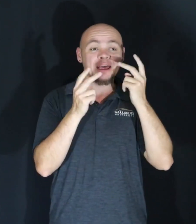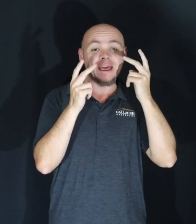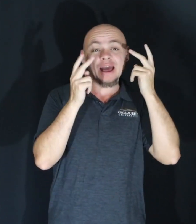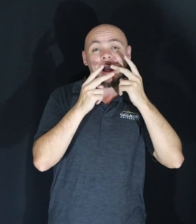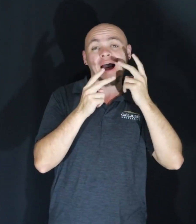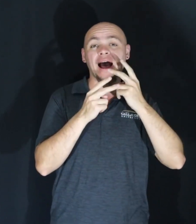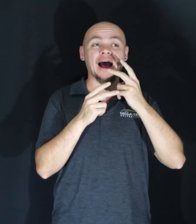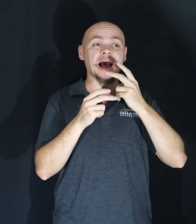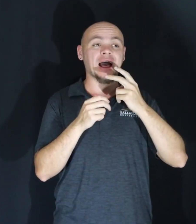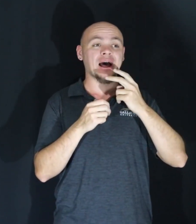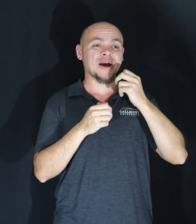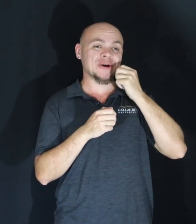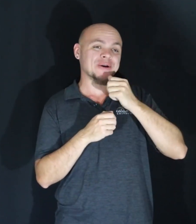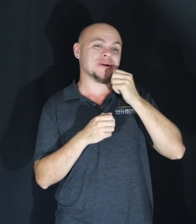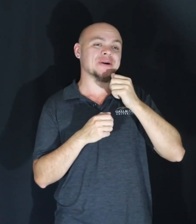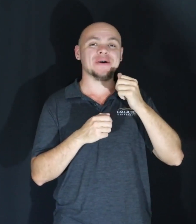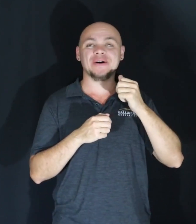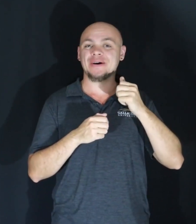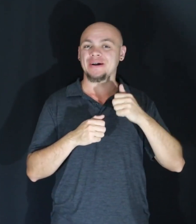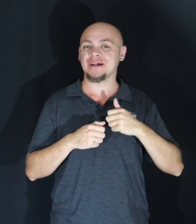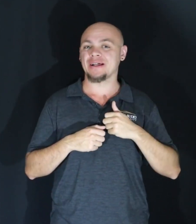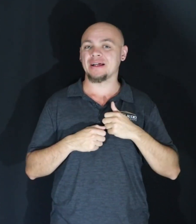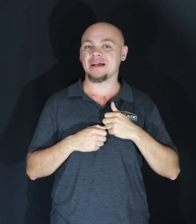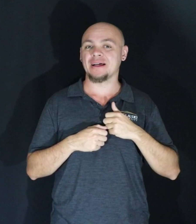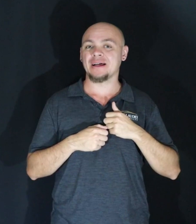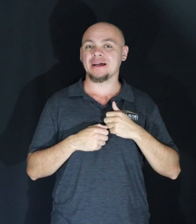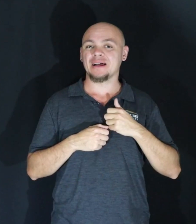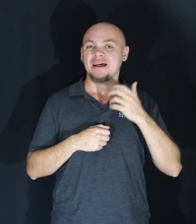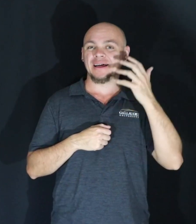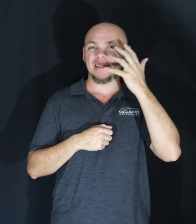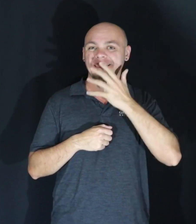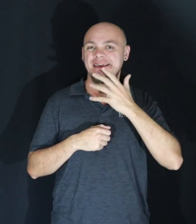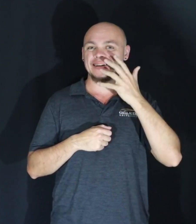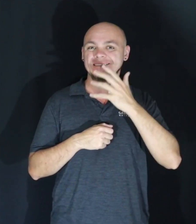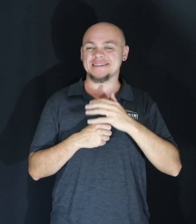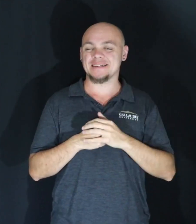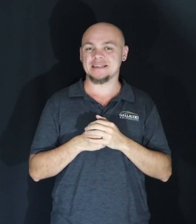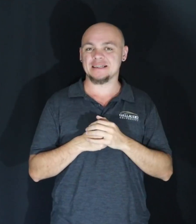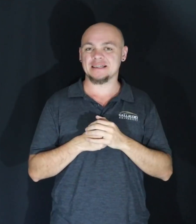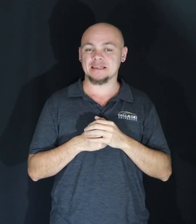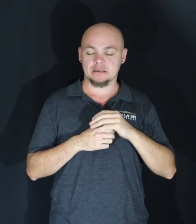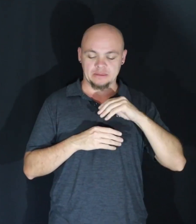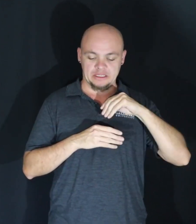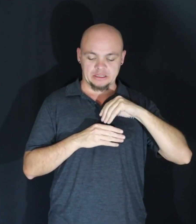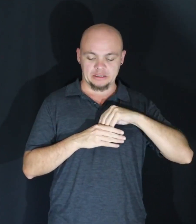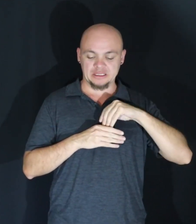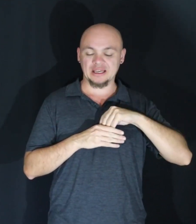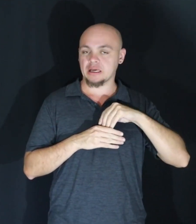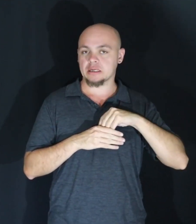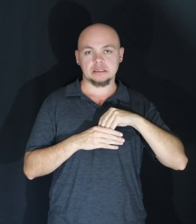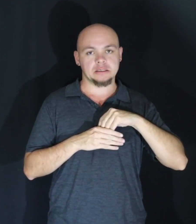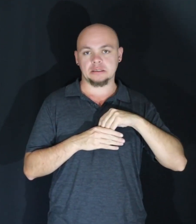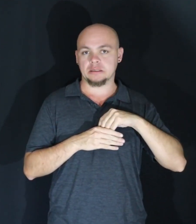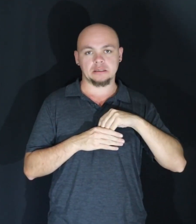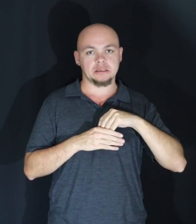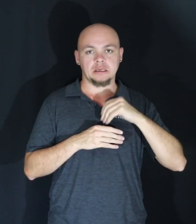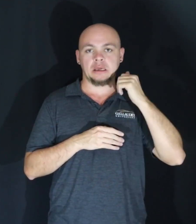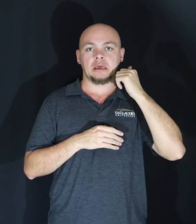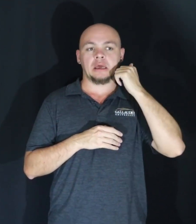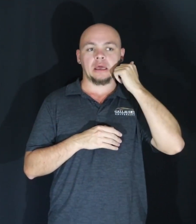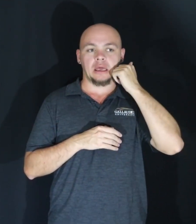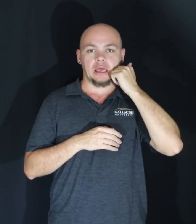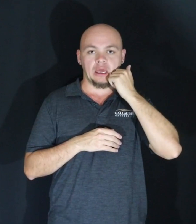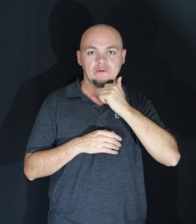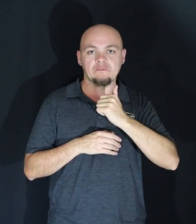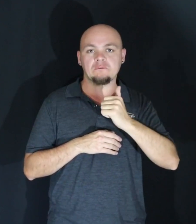life of the party gal on the outside. On the inside, I was dying every